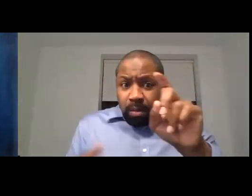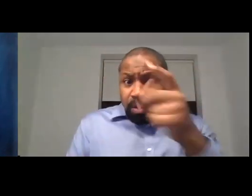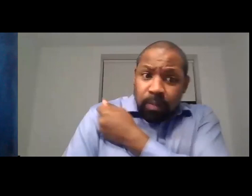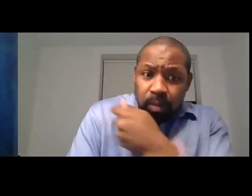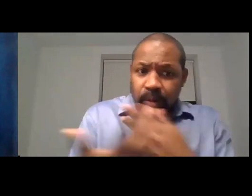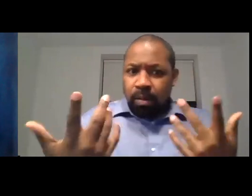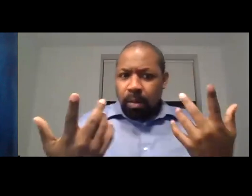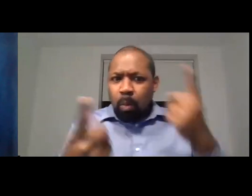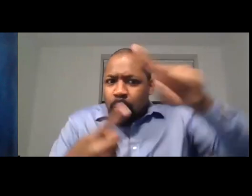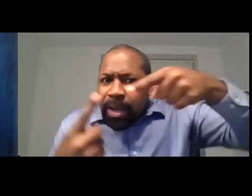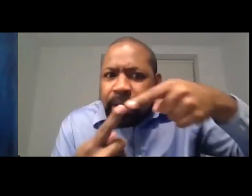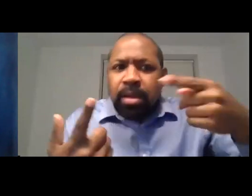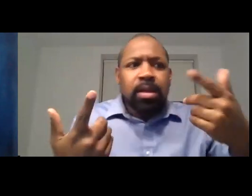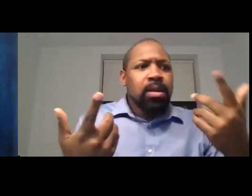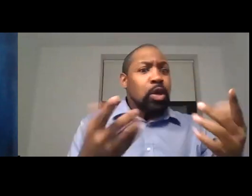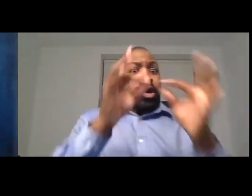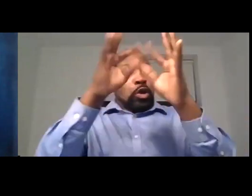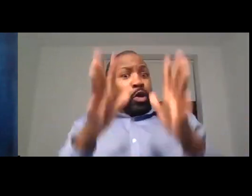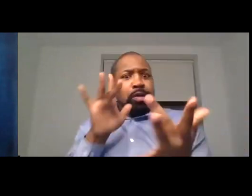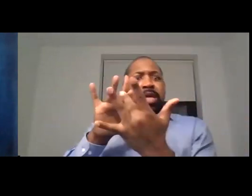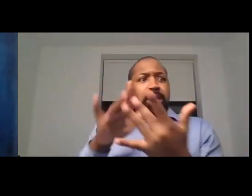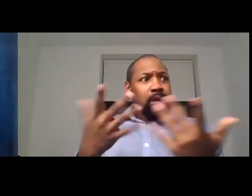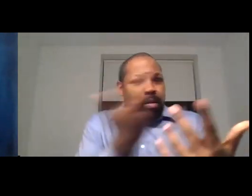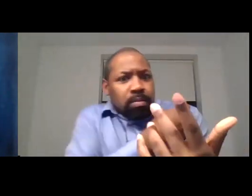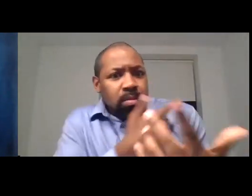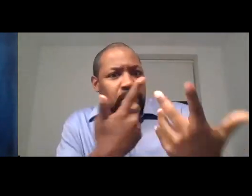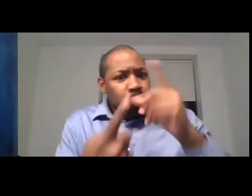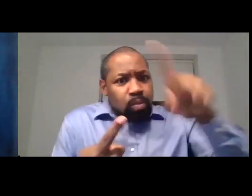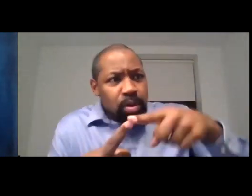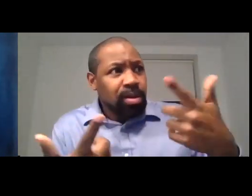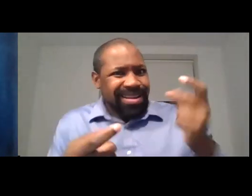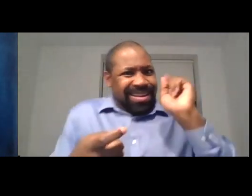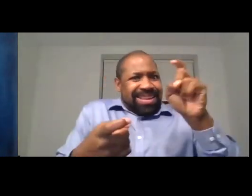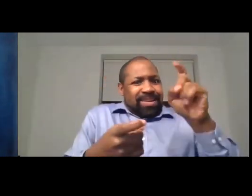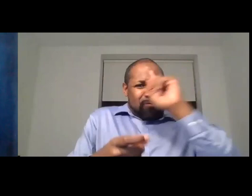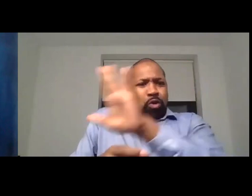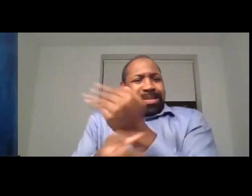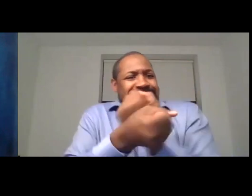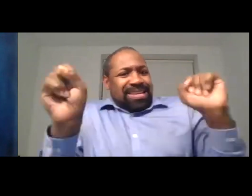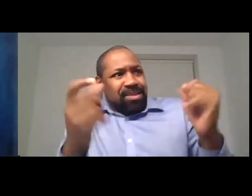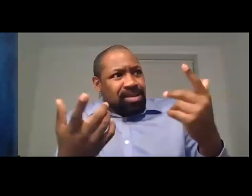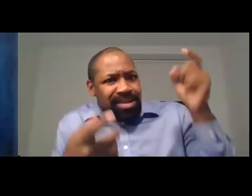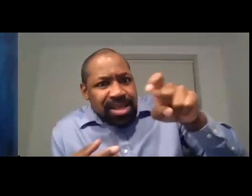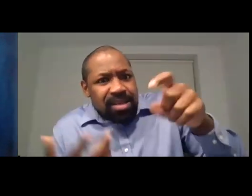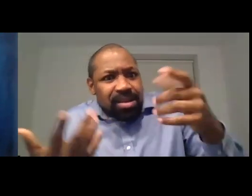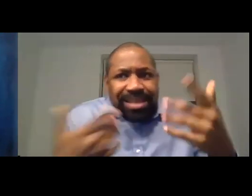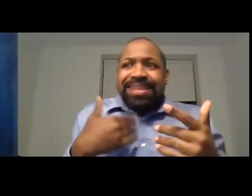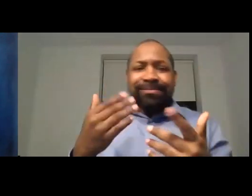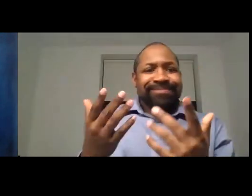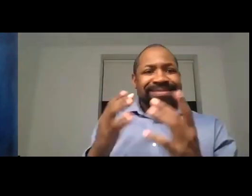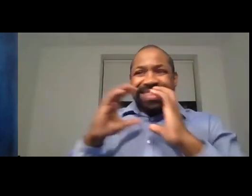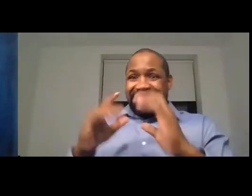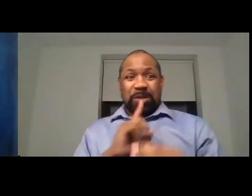advocacy. A lot of people who are deaf and hard of hearing are contacting us. When are we up for vaccines? Interpreters are contacting us. They need